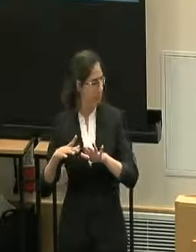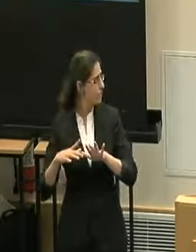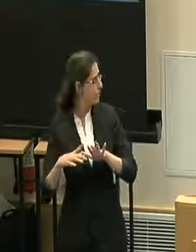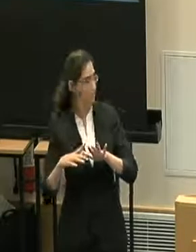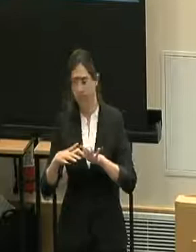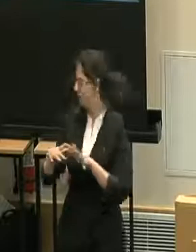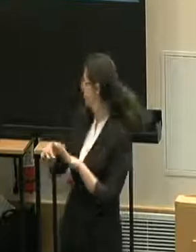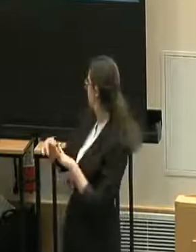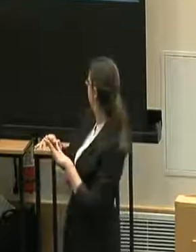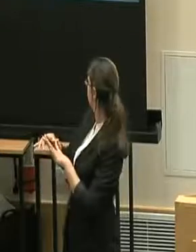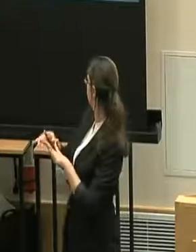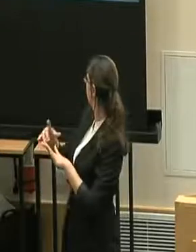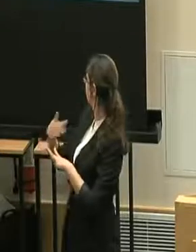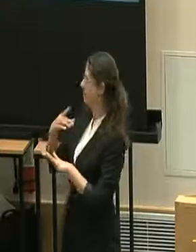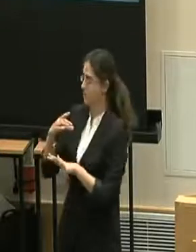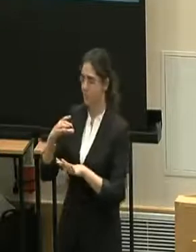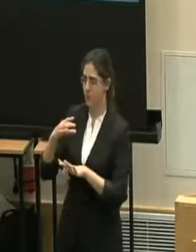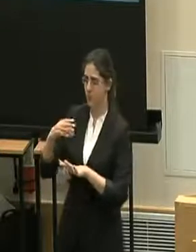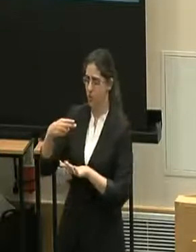there. Churlish.